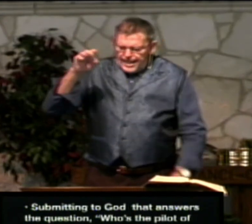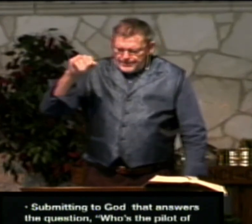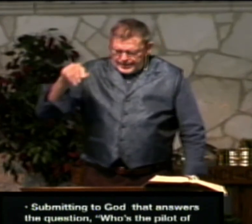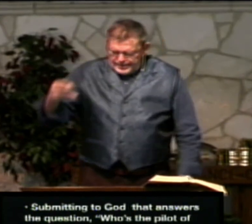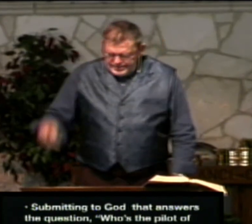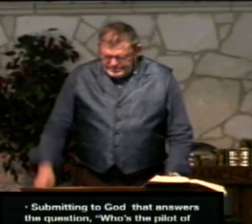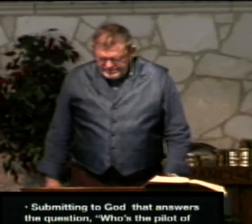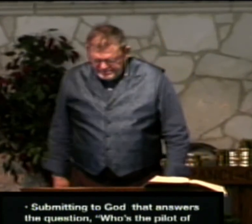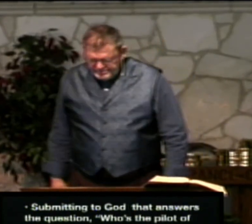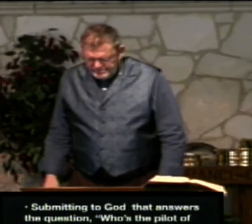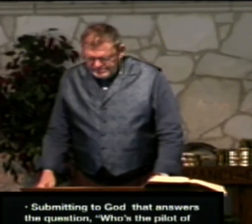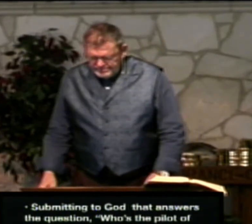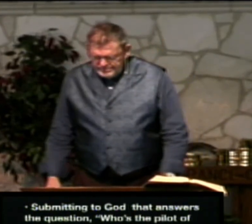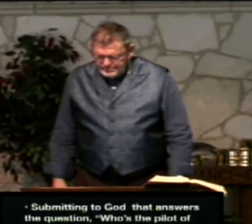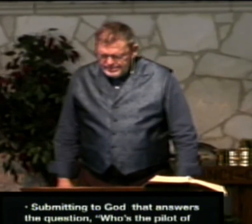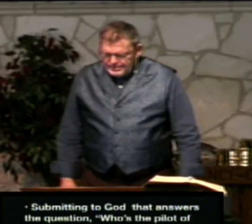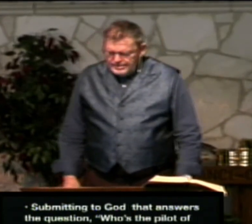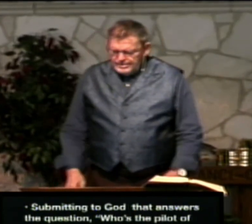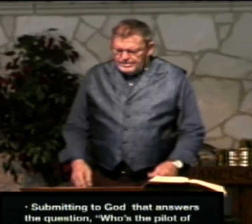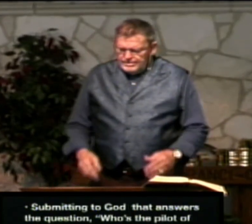Practicing the Sabbath,